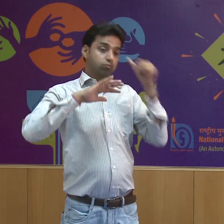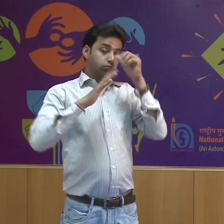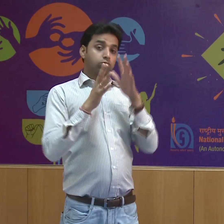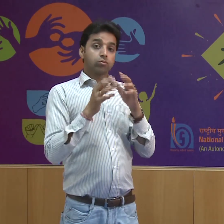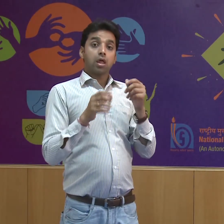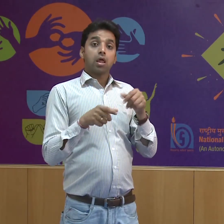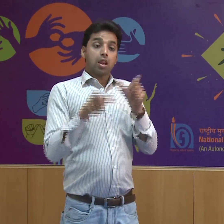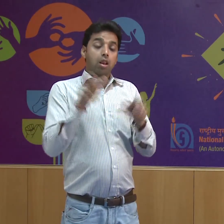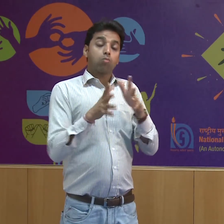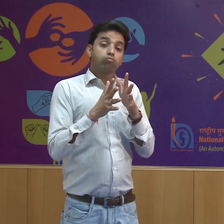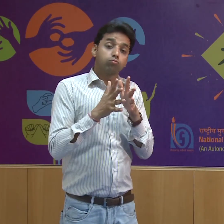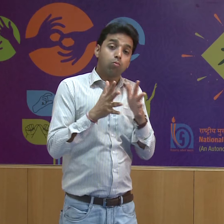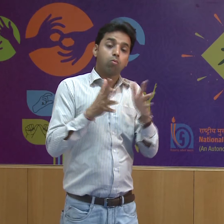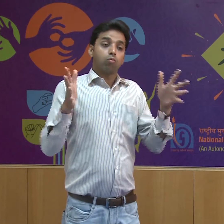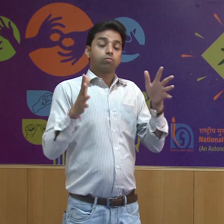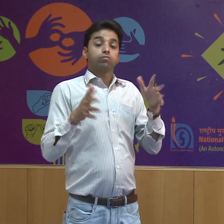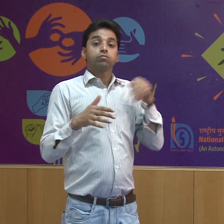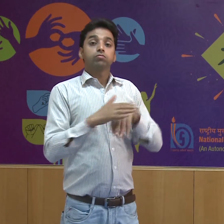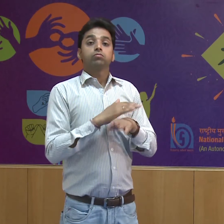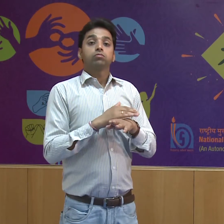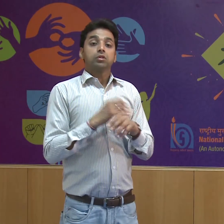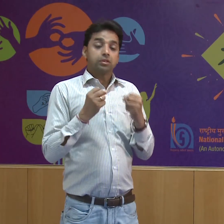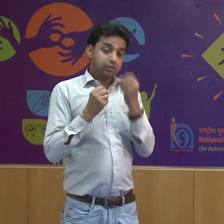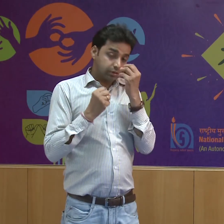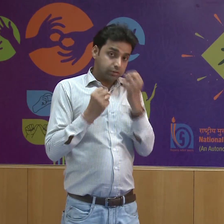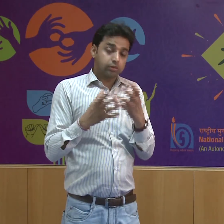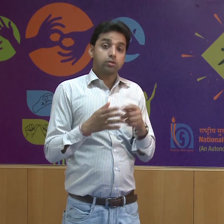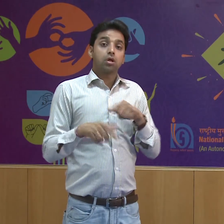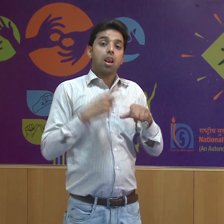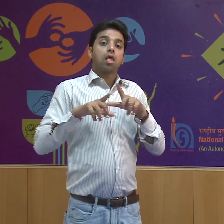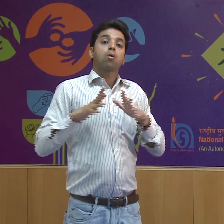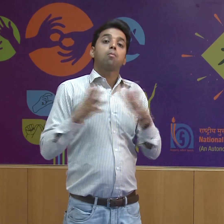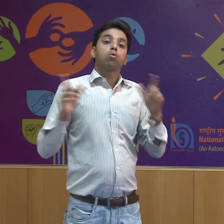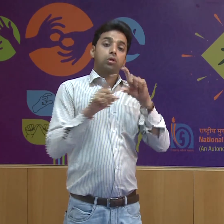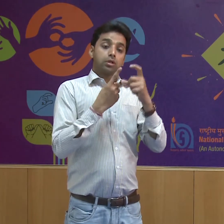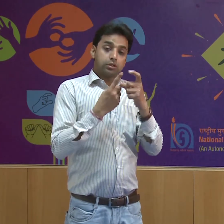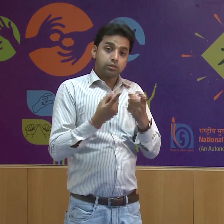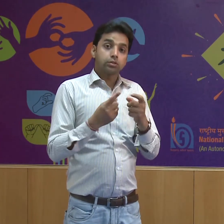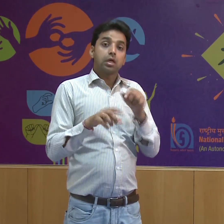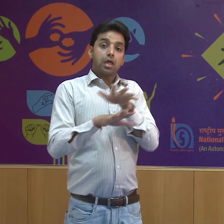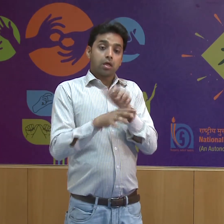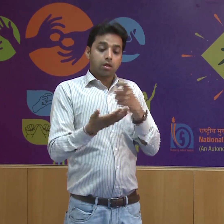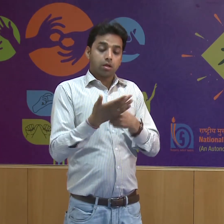and there are many languages, cultures and religions in the country.